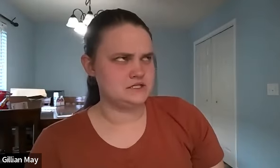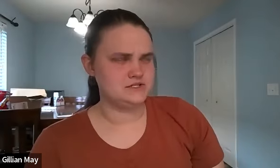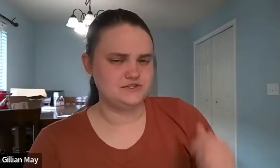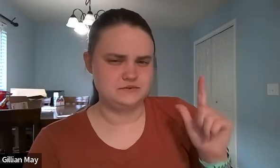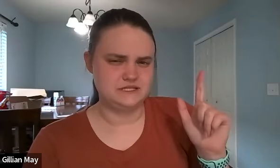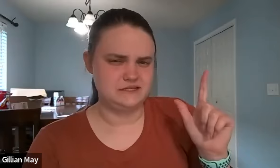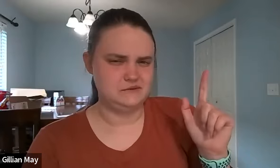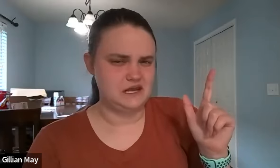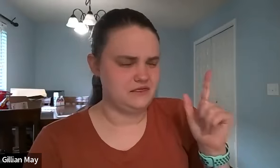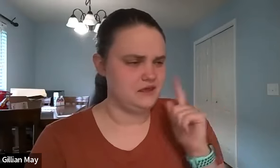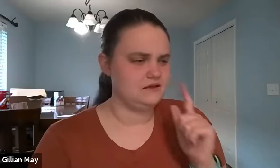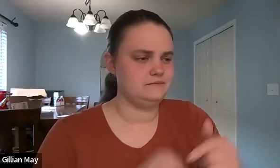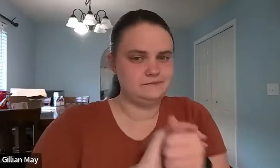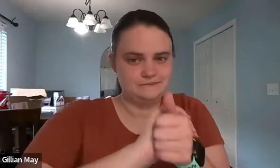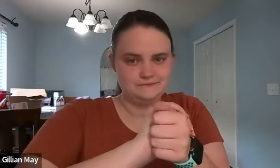Number 21, I think.